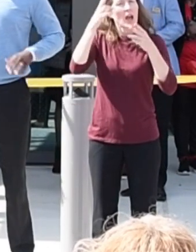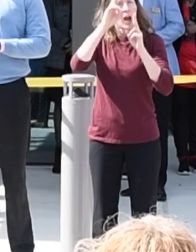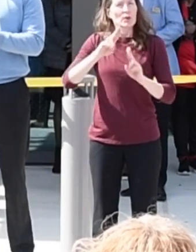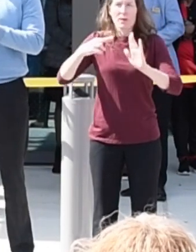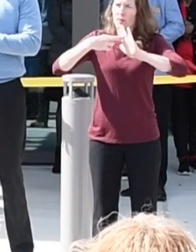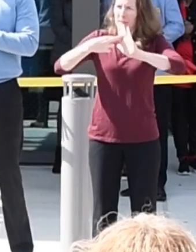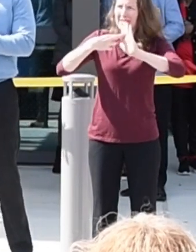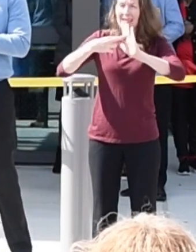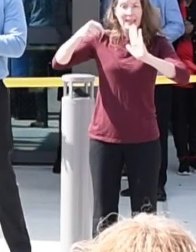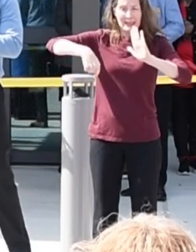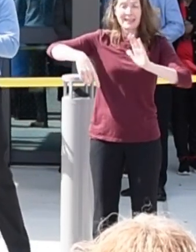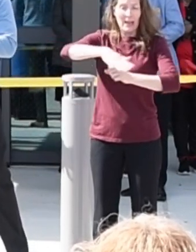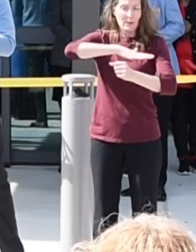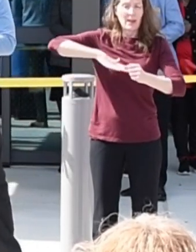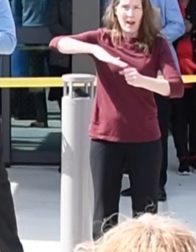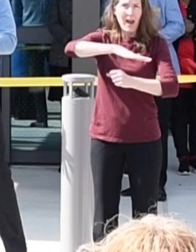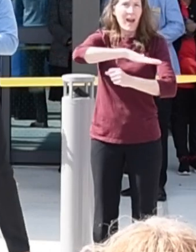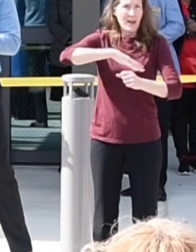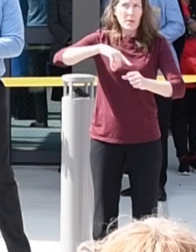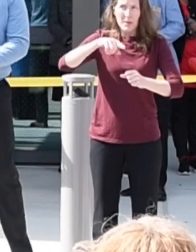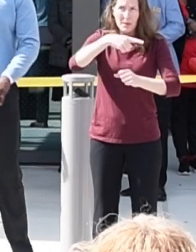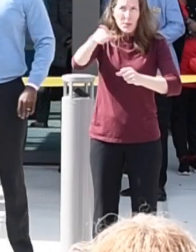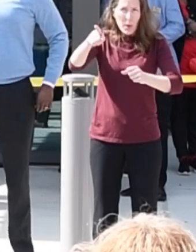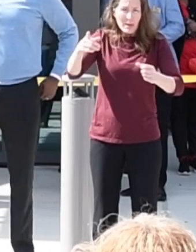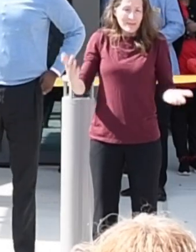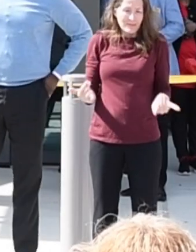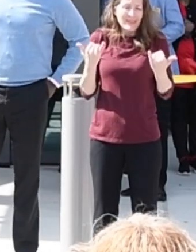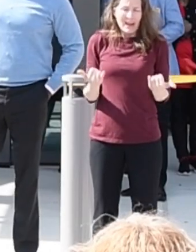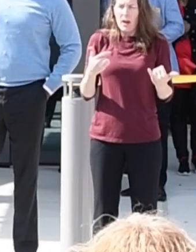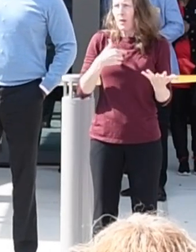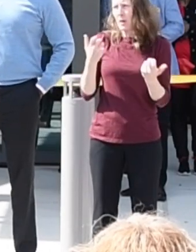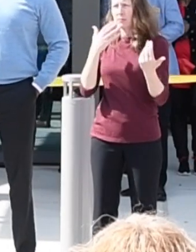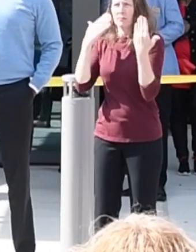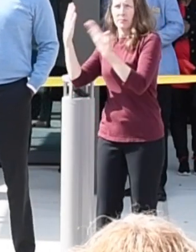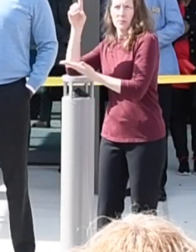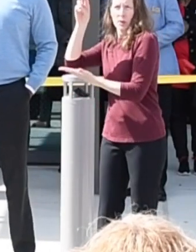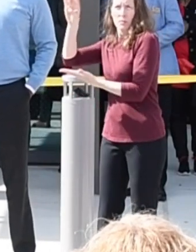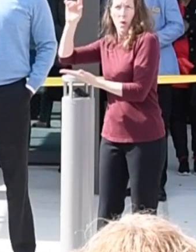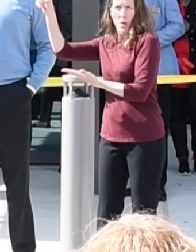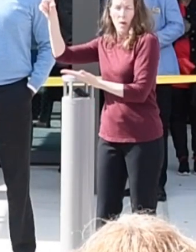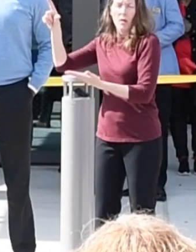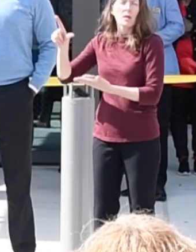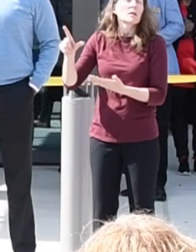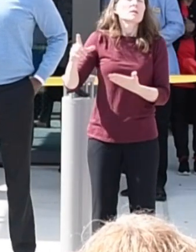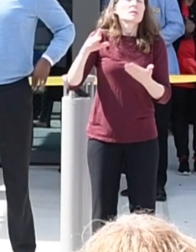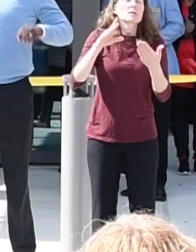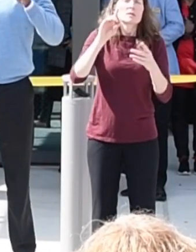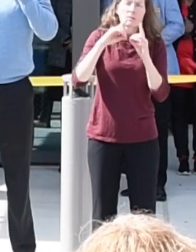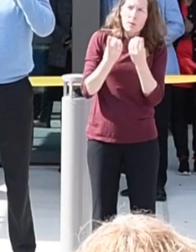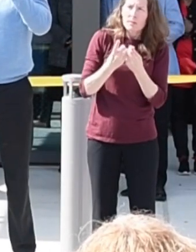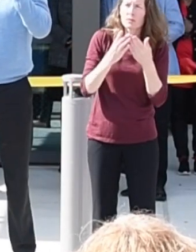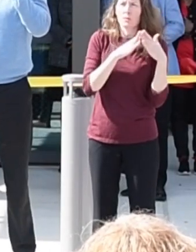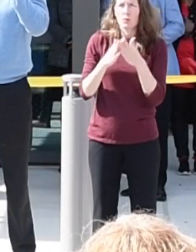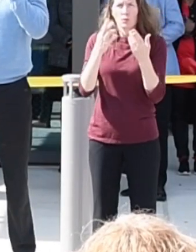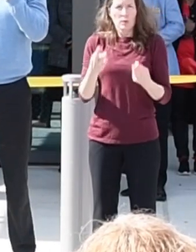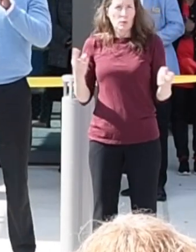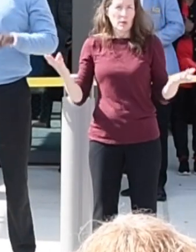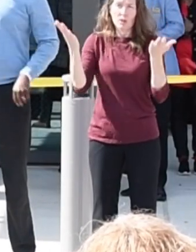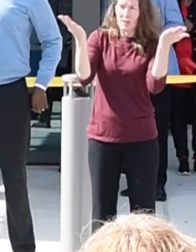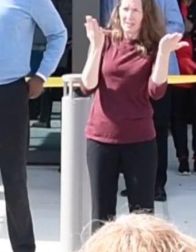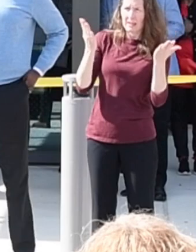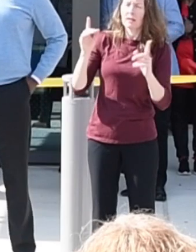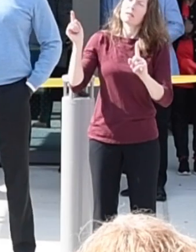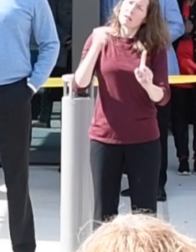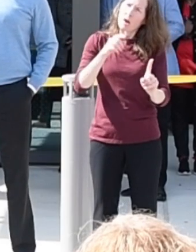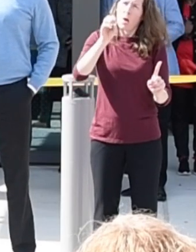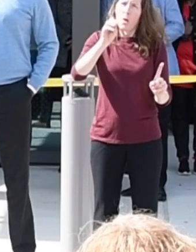you. I really want to thank County Executive Ball, the Department of Community Resources and Services, and especially the Owen Brown